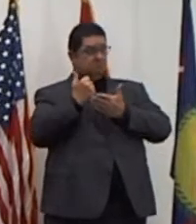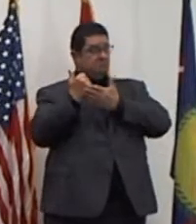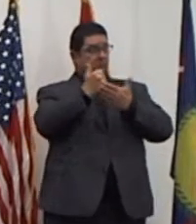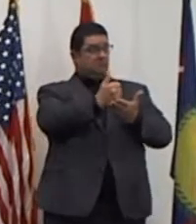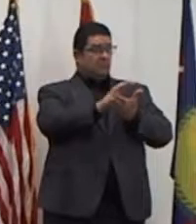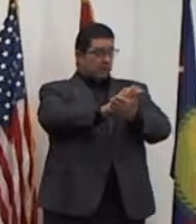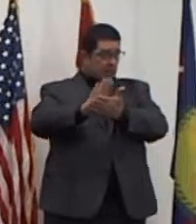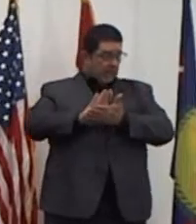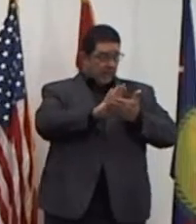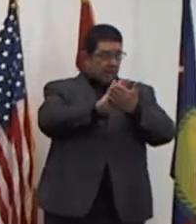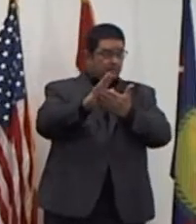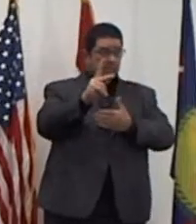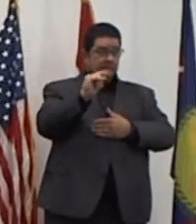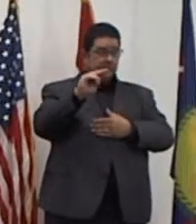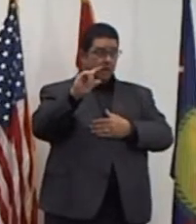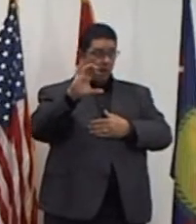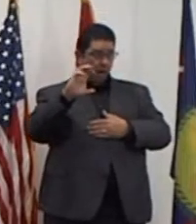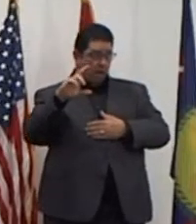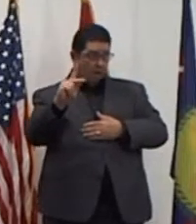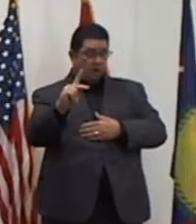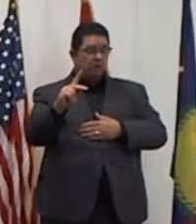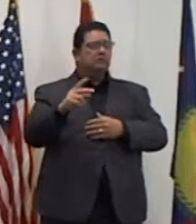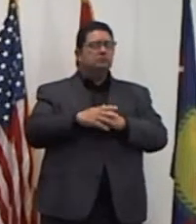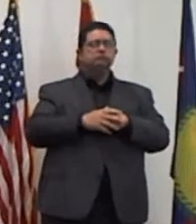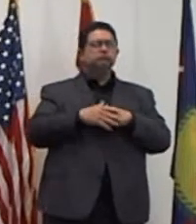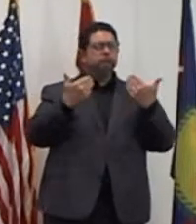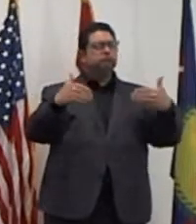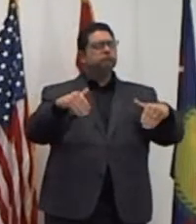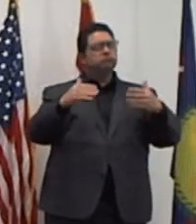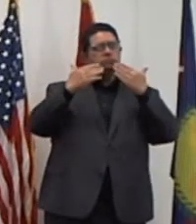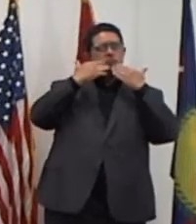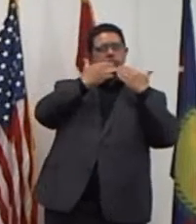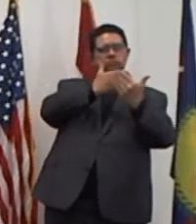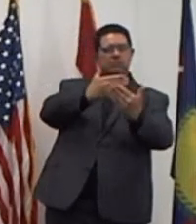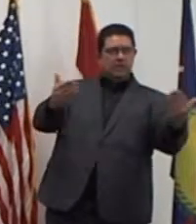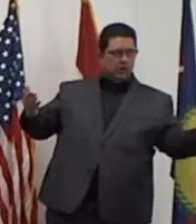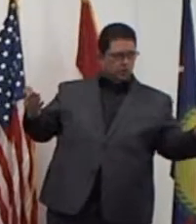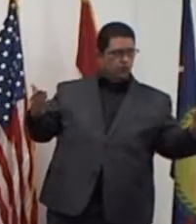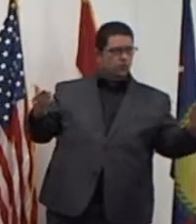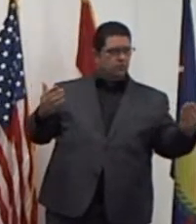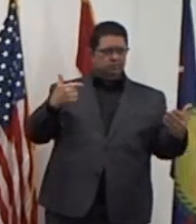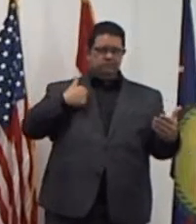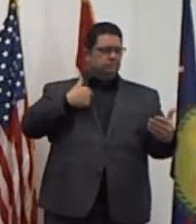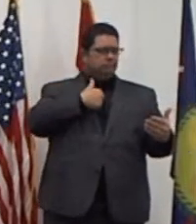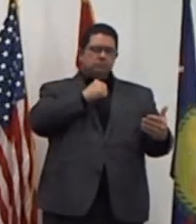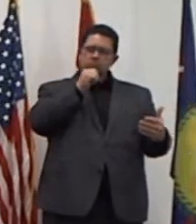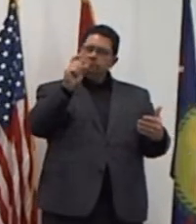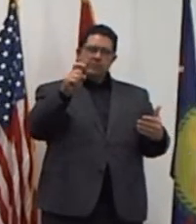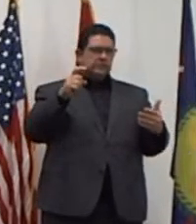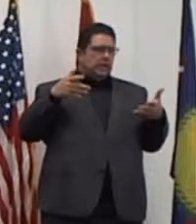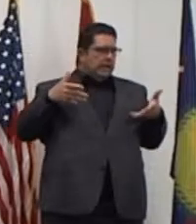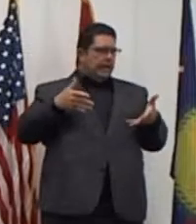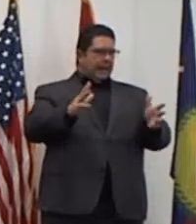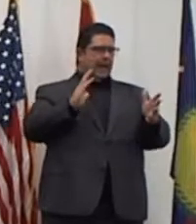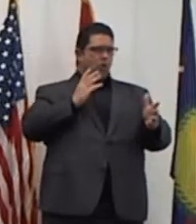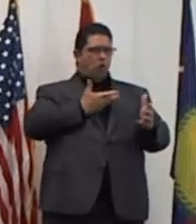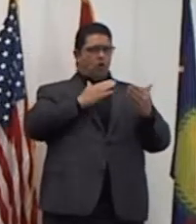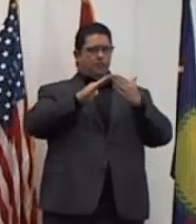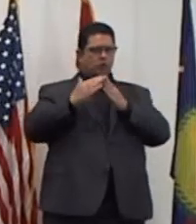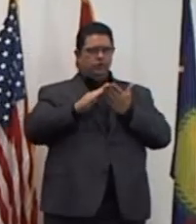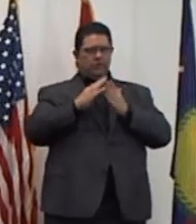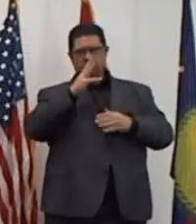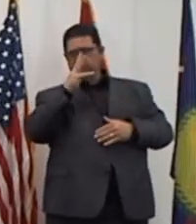by State Representative Rachel Prouty, we thank you. We must not allow our communities to be dumping grounds for